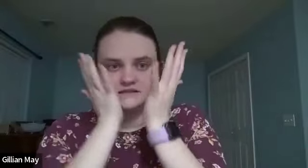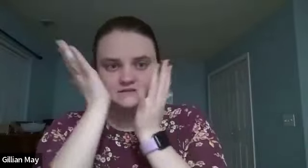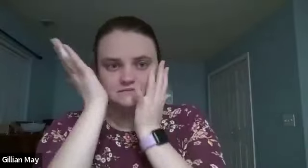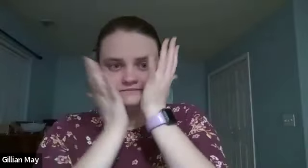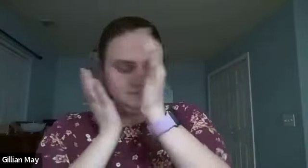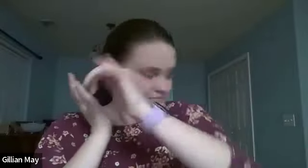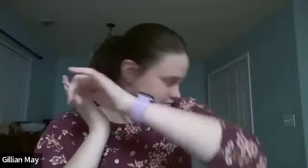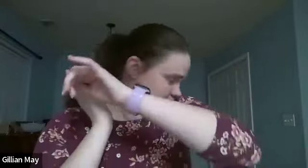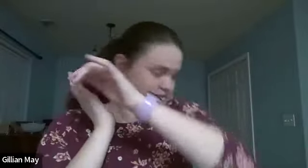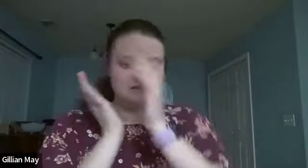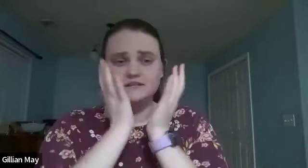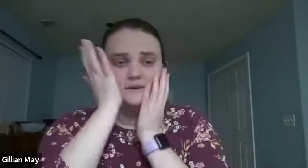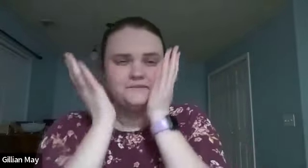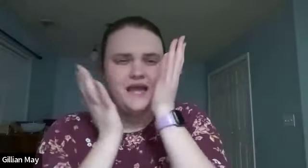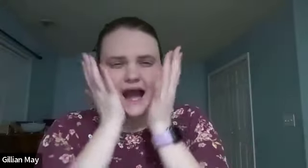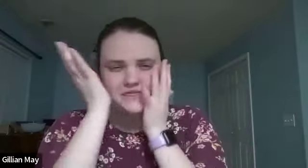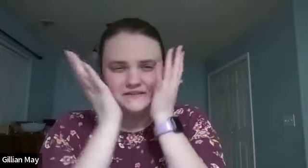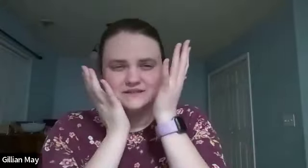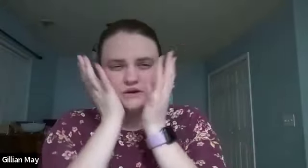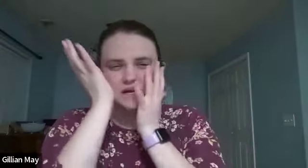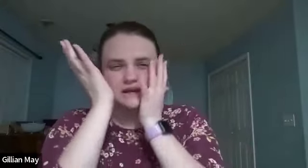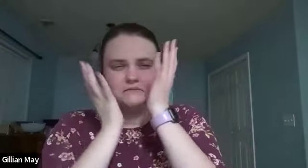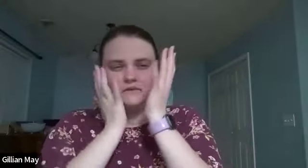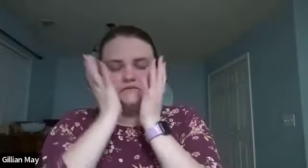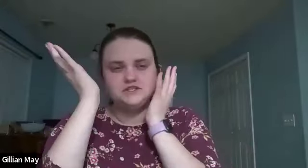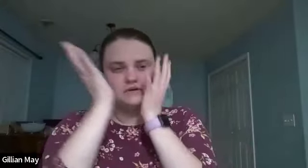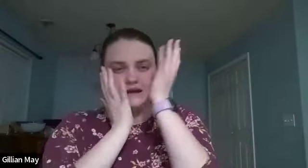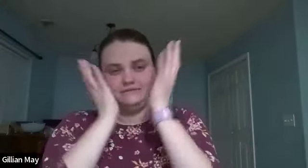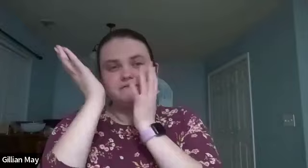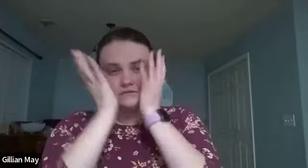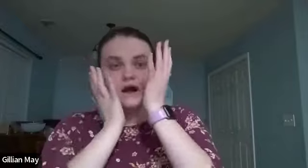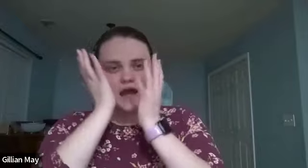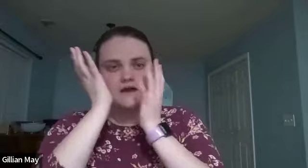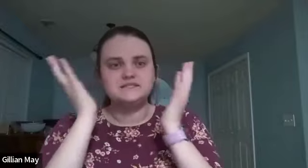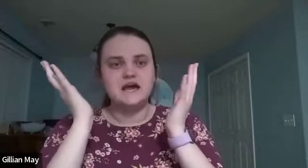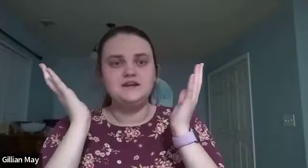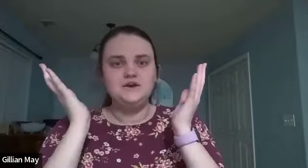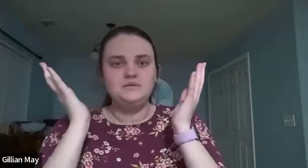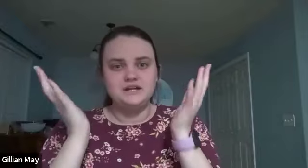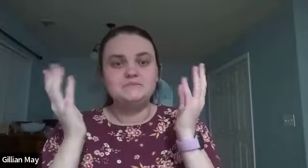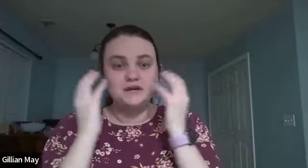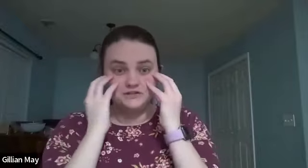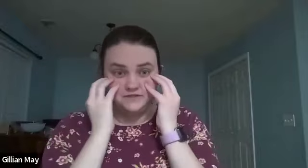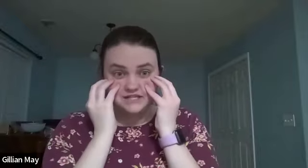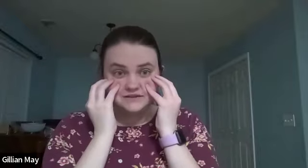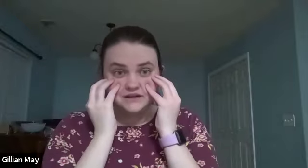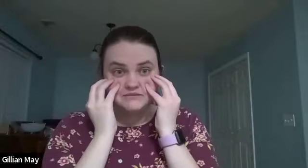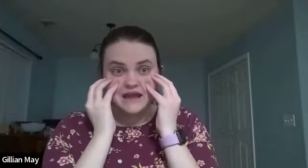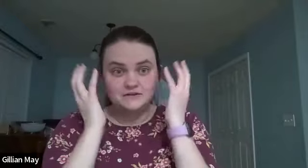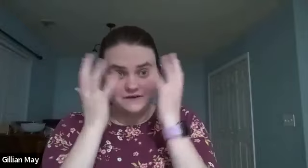Embarrassed. Excuse me. I think this one, the visual I have is that when you get embarrassed, your cheeks get really red, your face